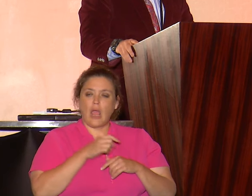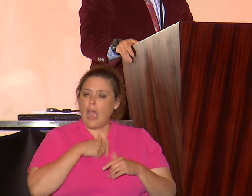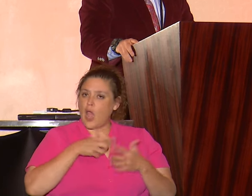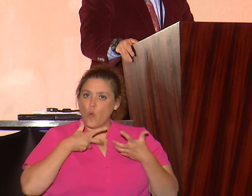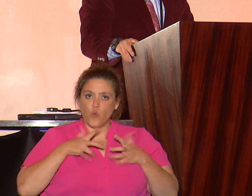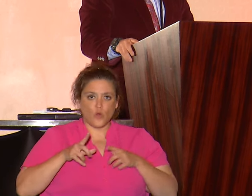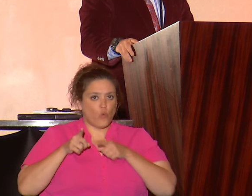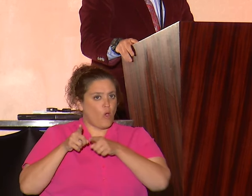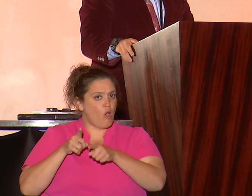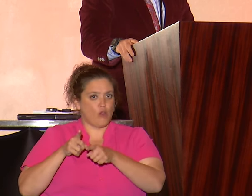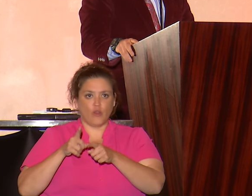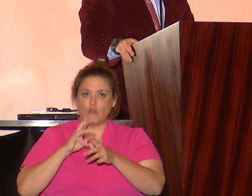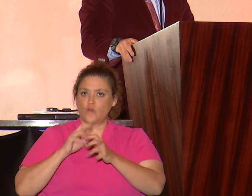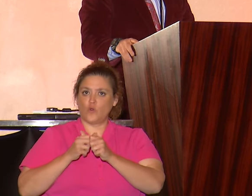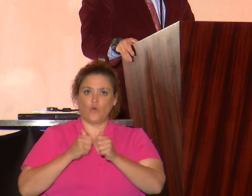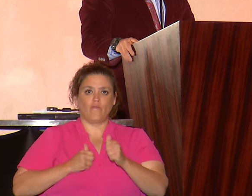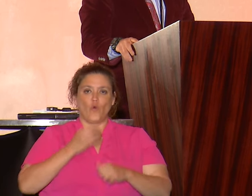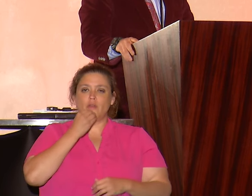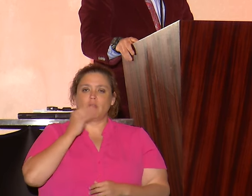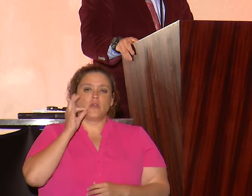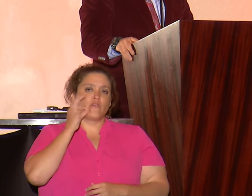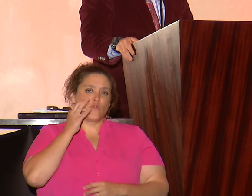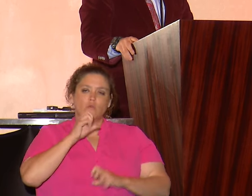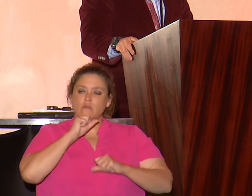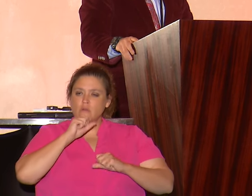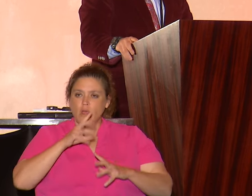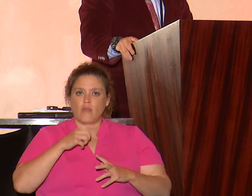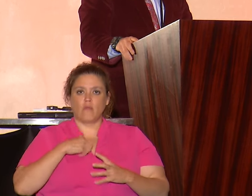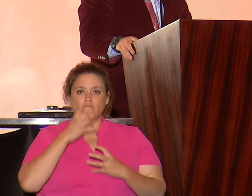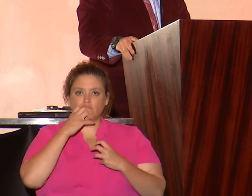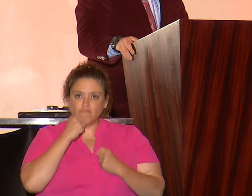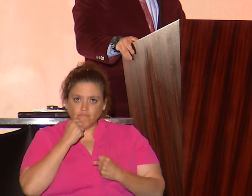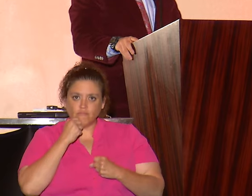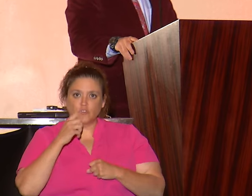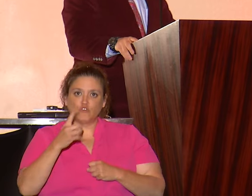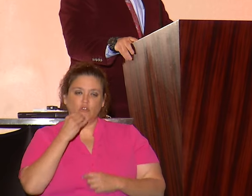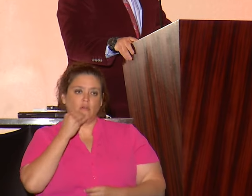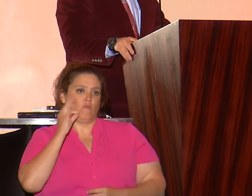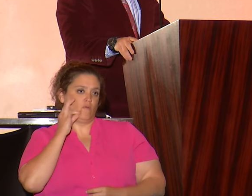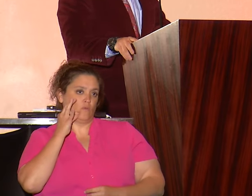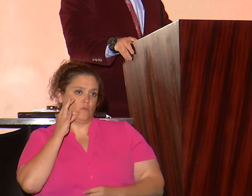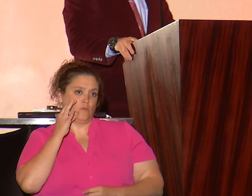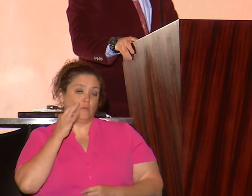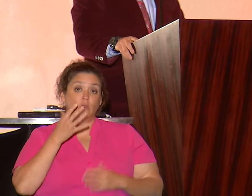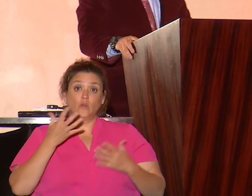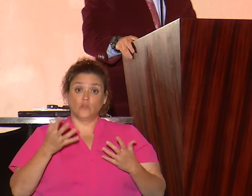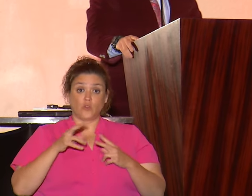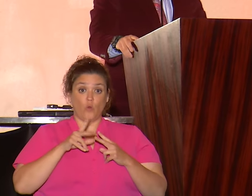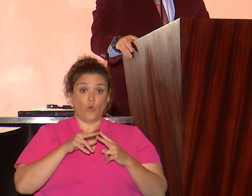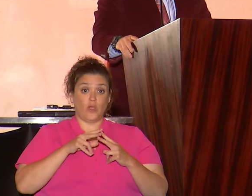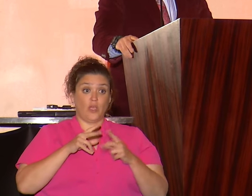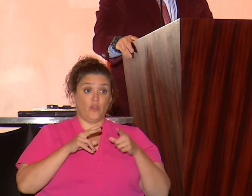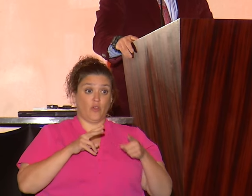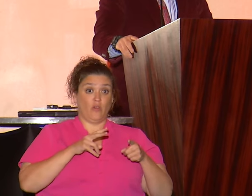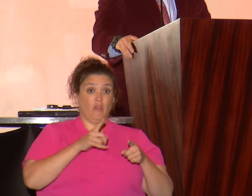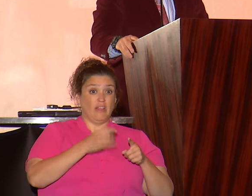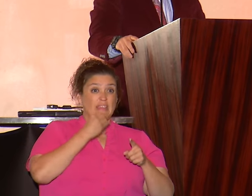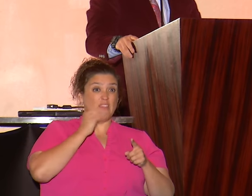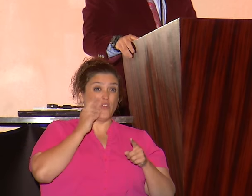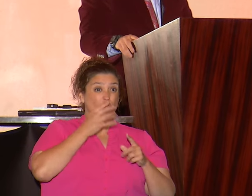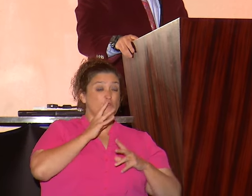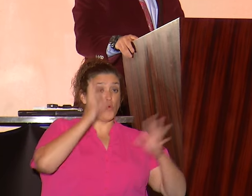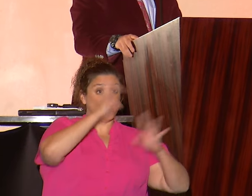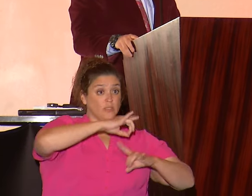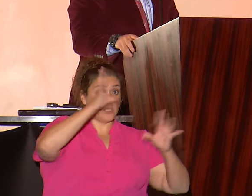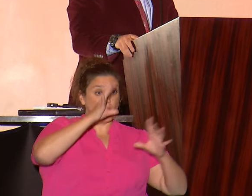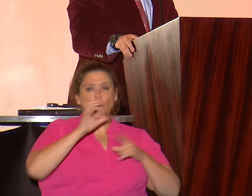the forbidden fruit for anything in the world. So either the fall was terrible or it was good, and God